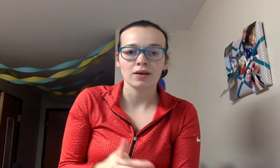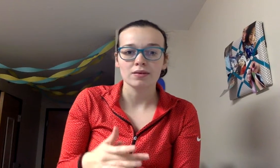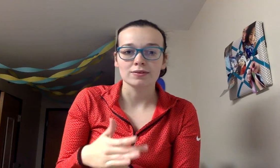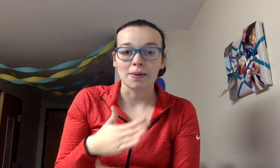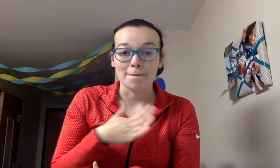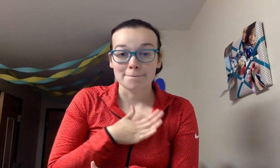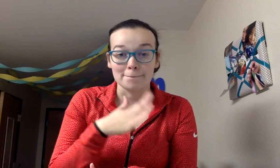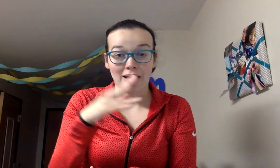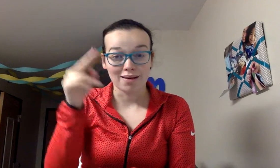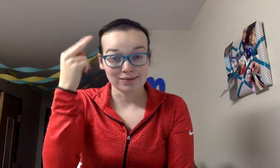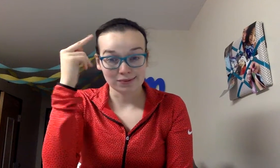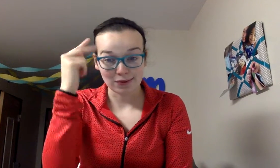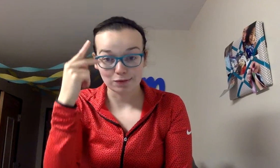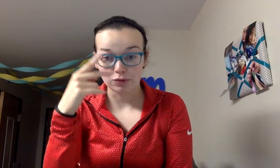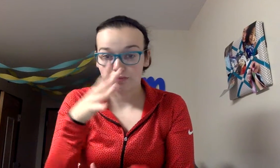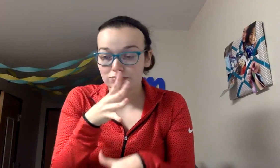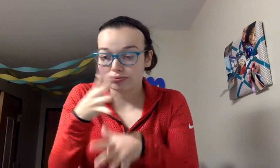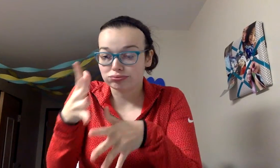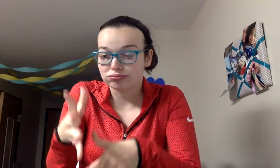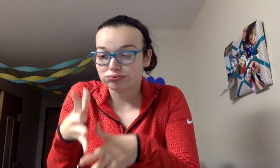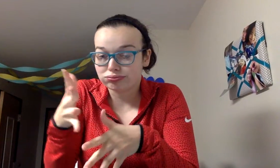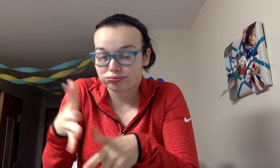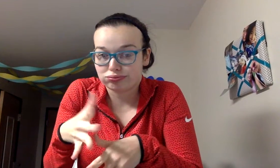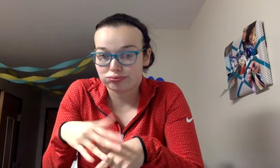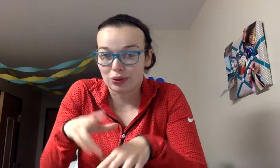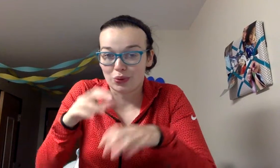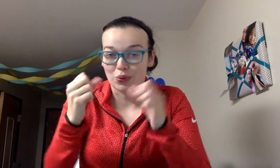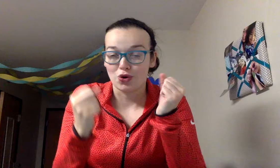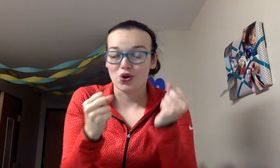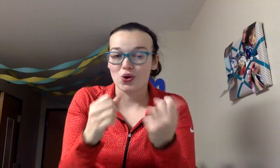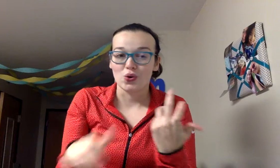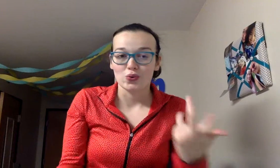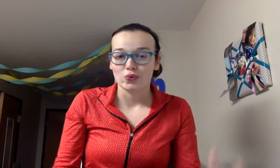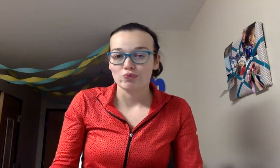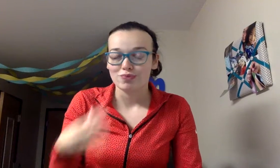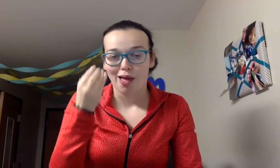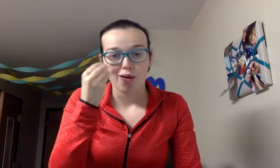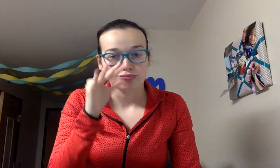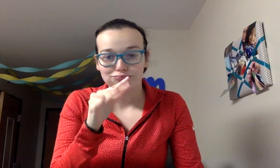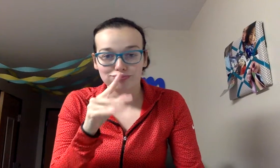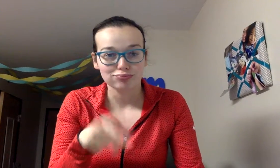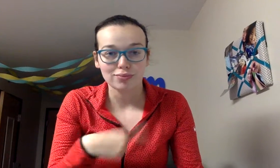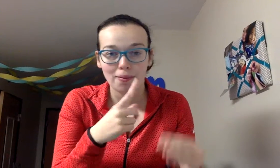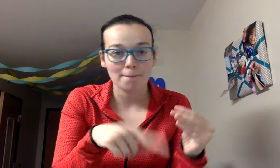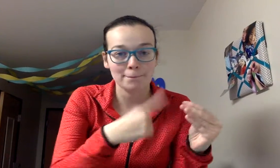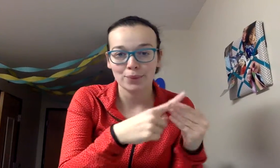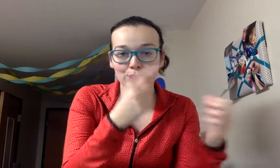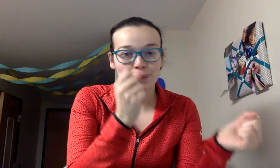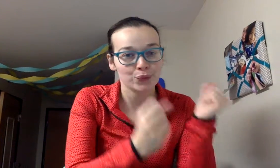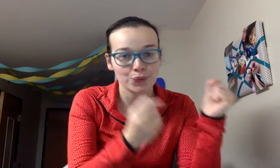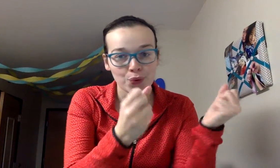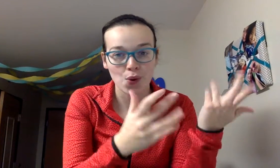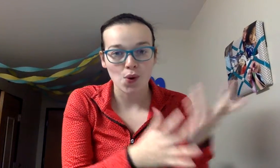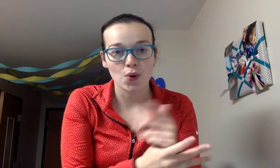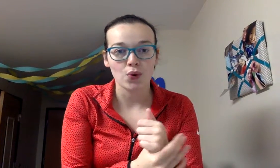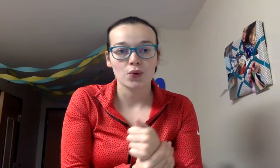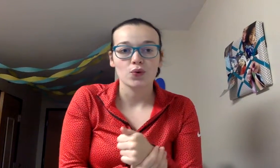car. And I don't care how much value you get out of owning a nice, shiny, pristine thing. It's not as good as I felt knowing that I